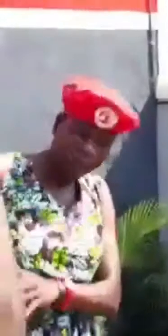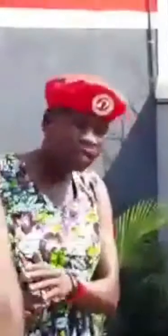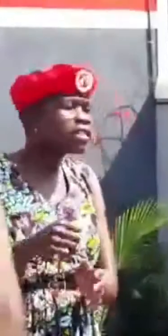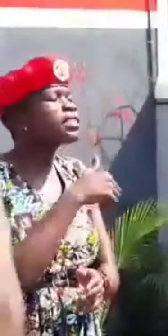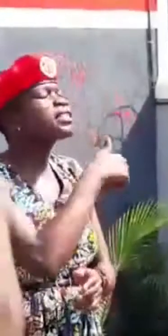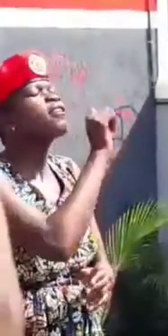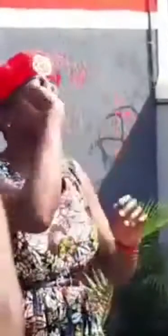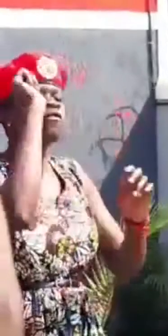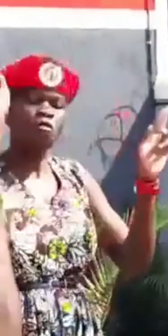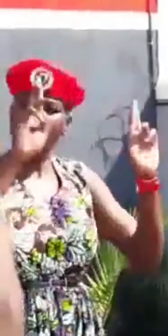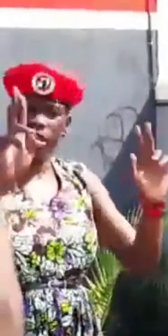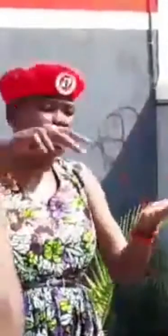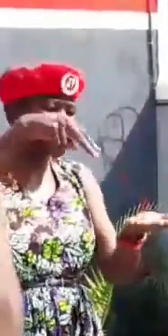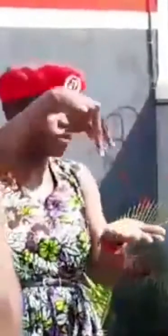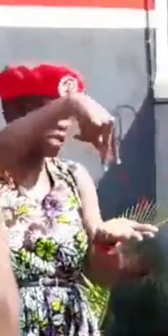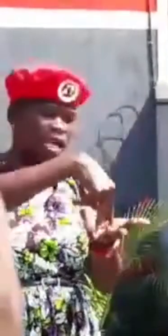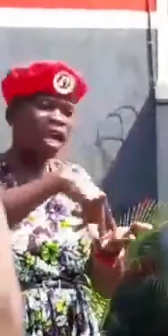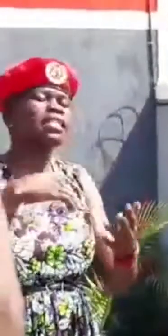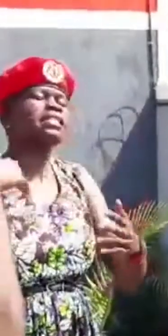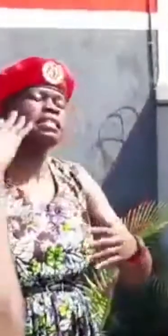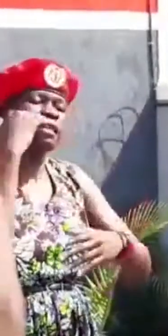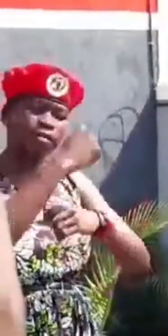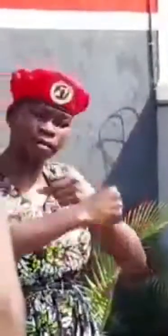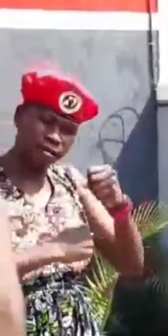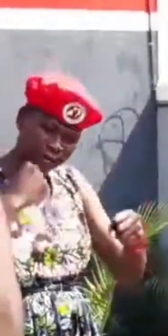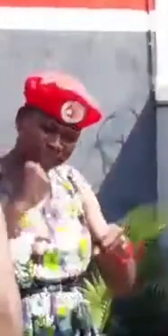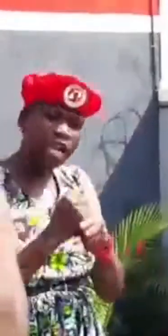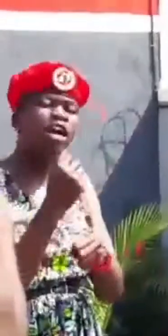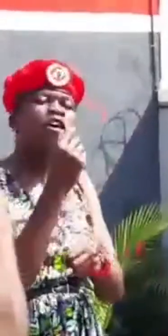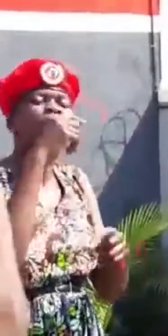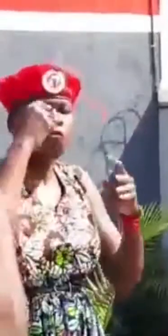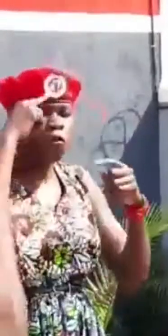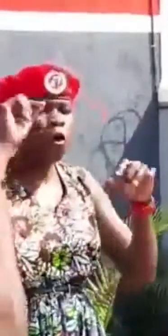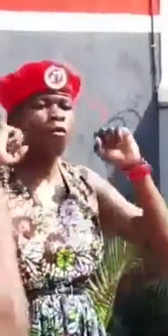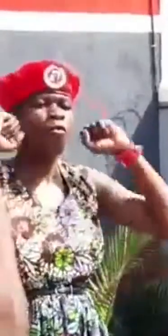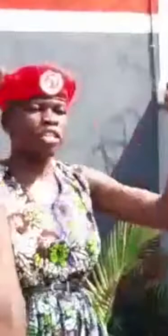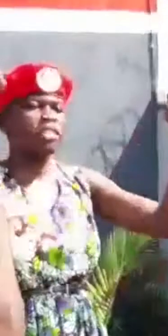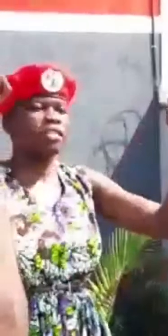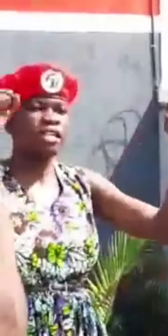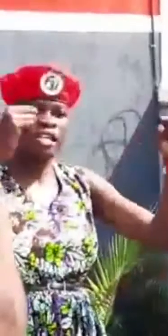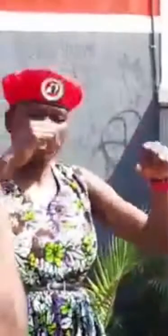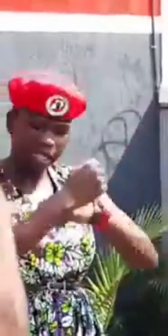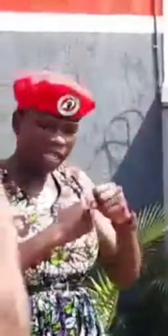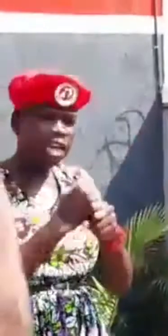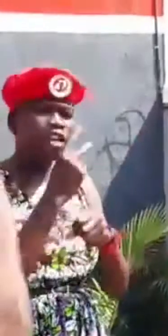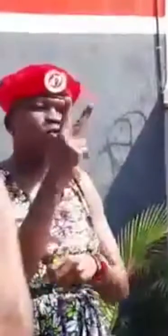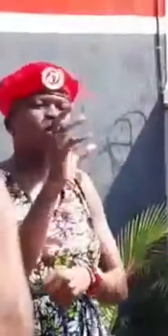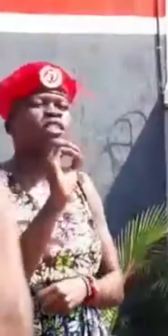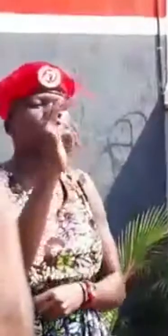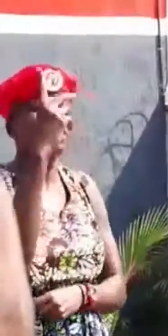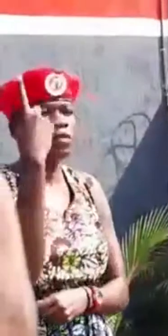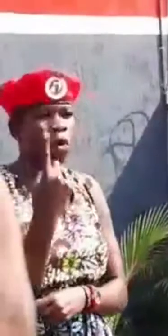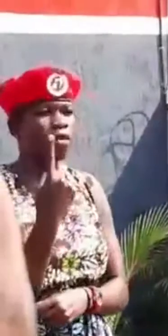be taking on Museveni in the next presidential election in 2021.